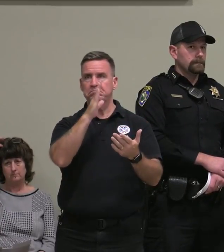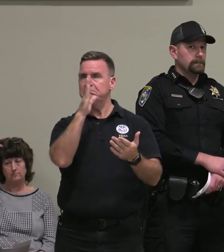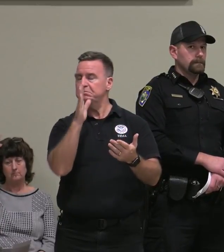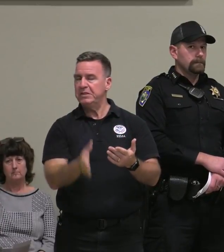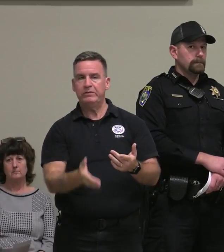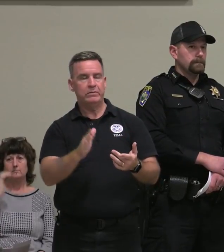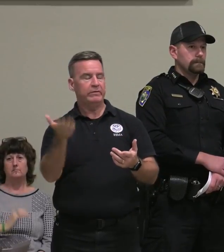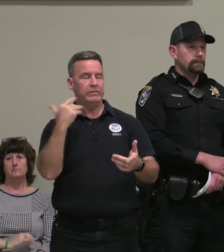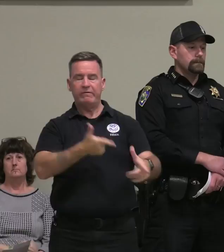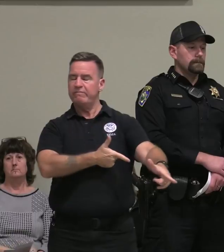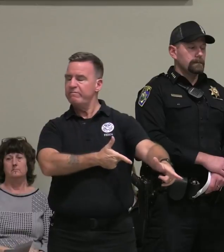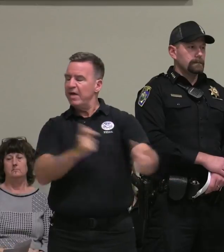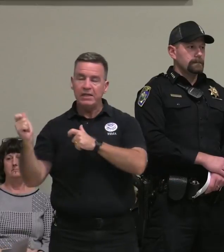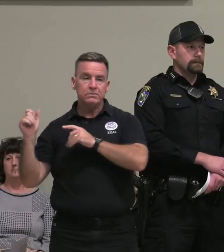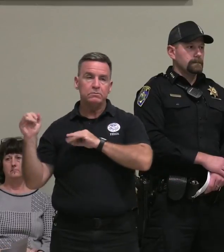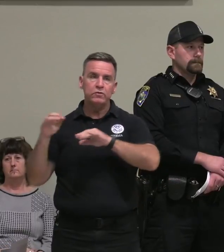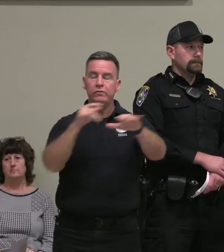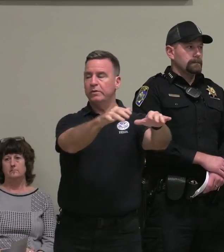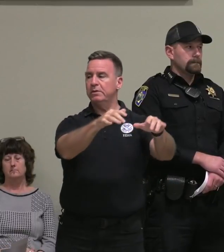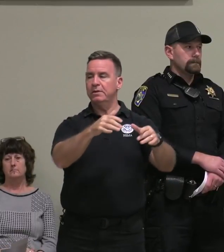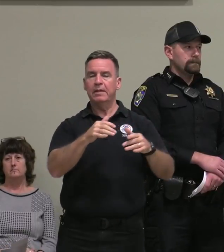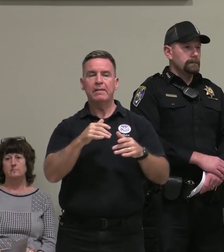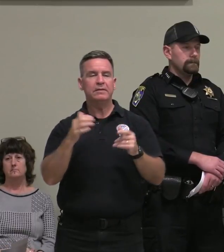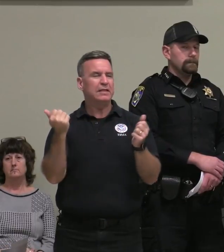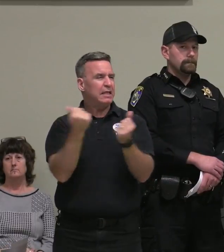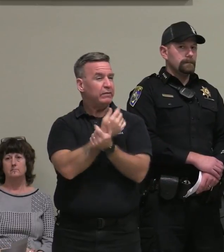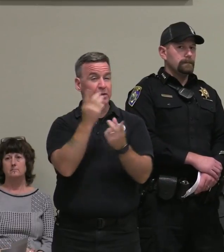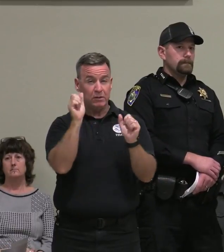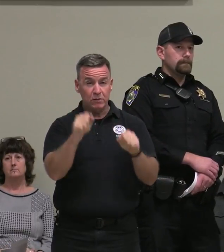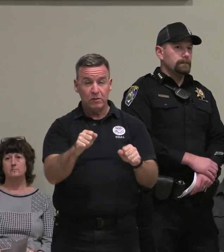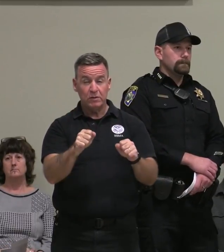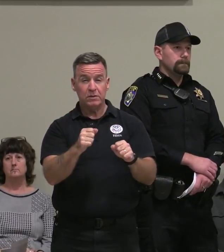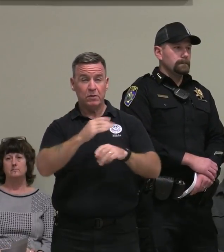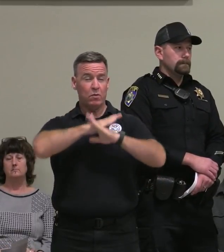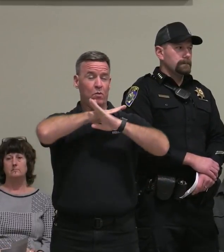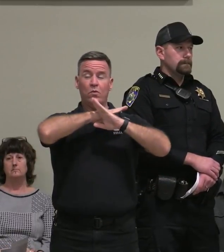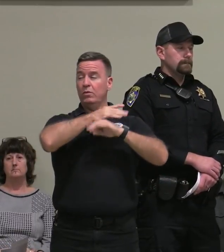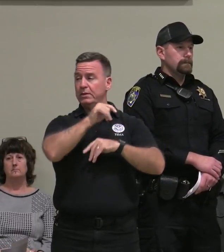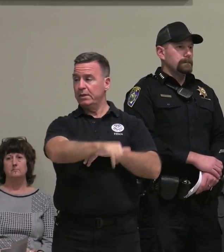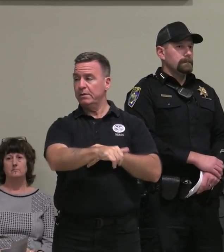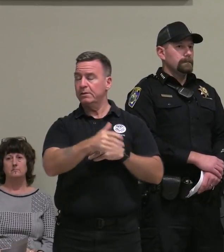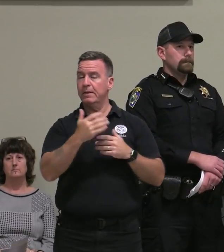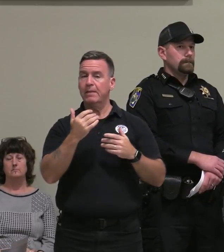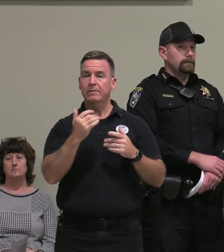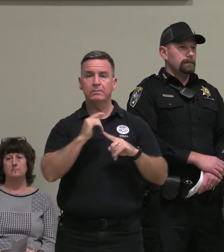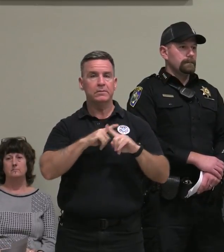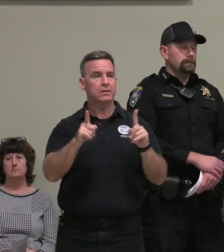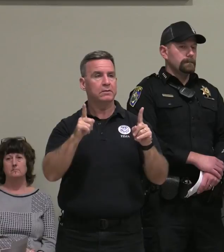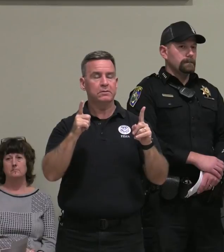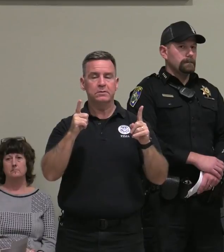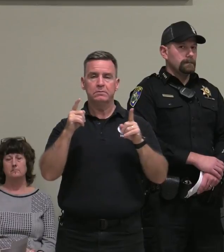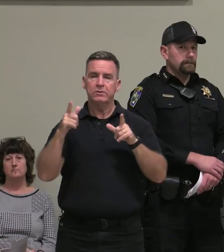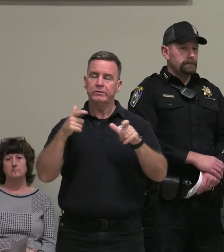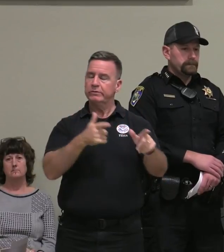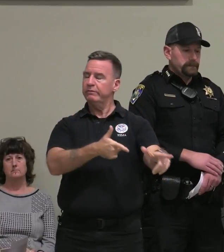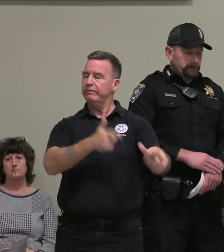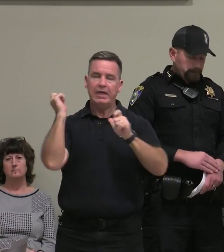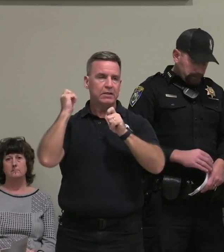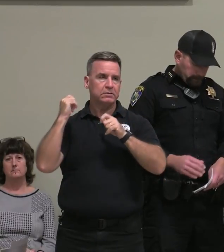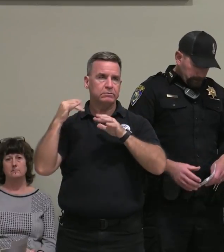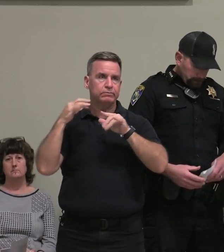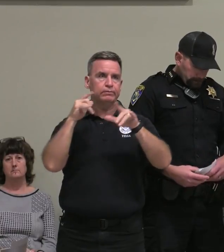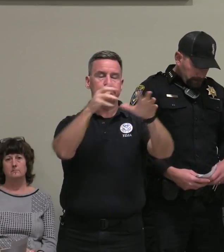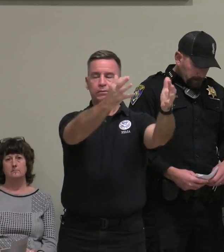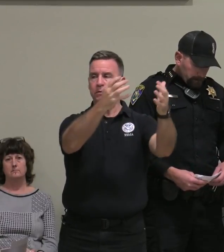in terms of how fast it moved. They did everything they could to hold it, but it was moving so fast